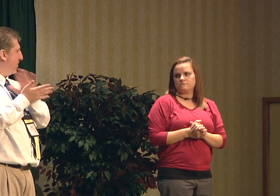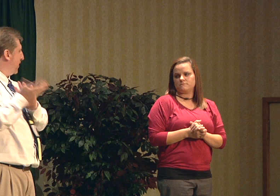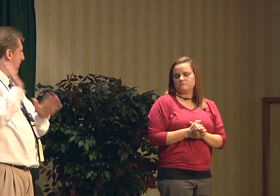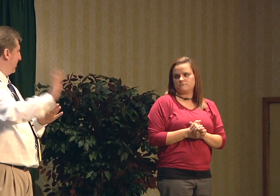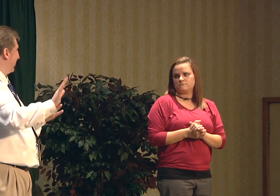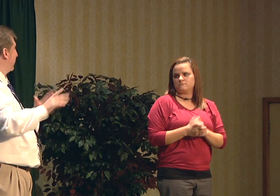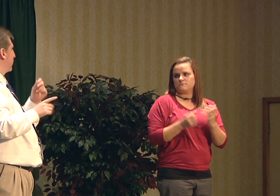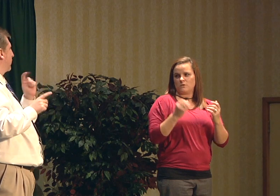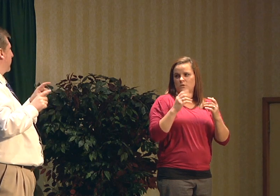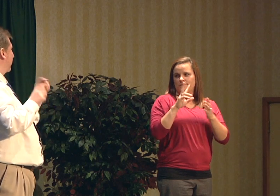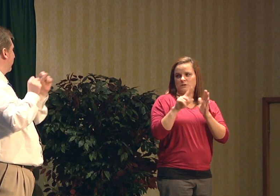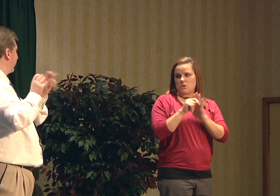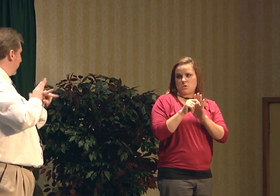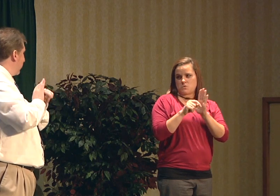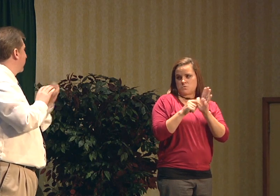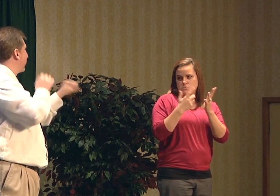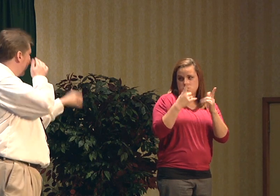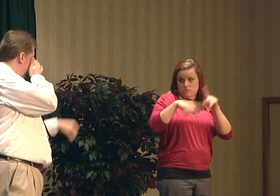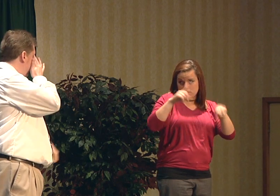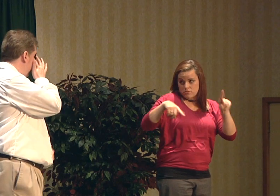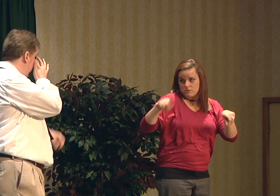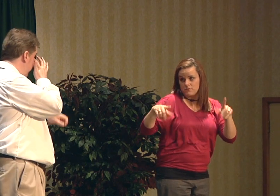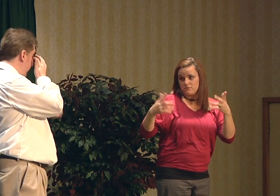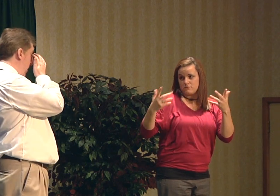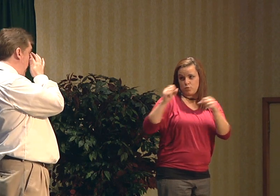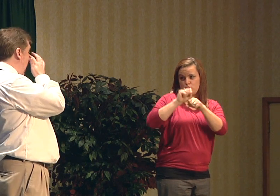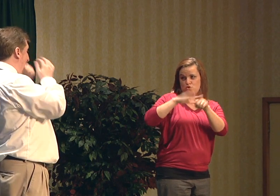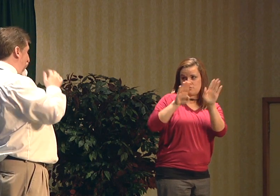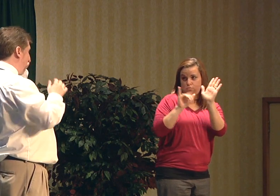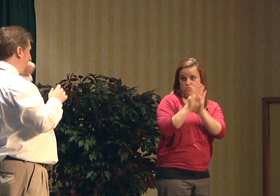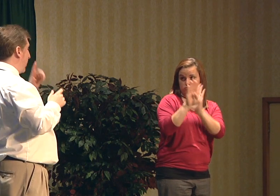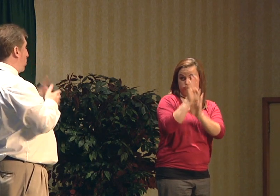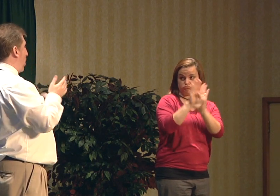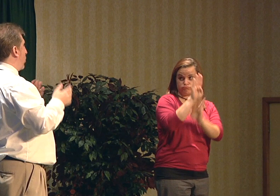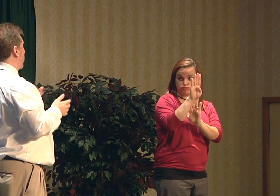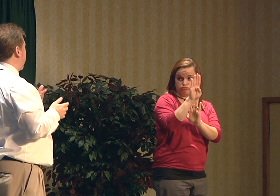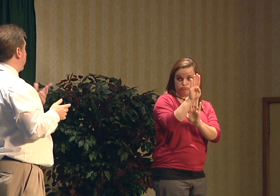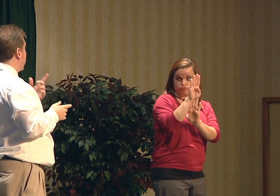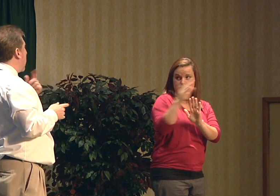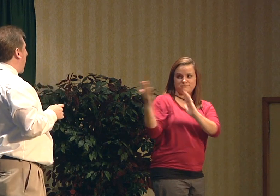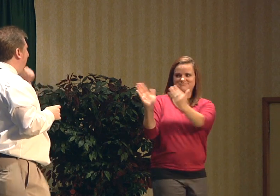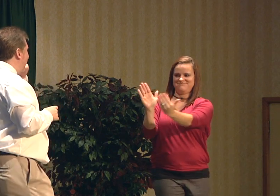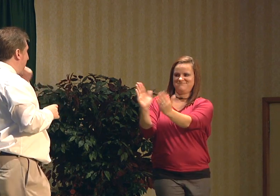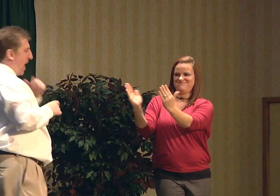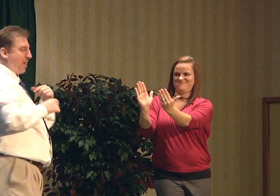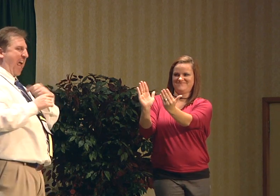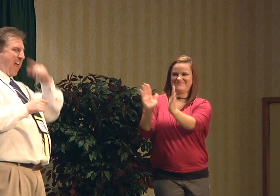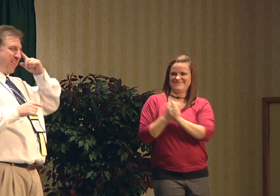we know that it's not enough to have it just written on paper, but that we need to have it signed as well. So you're making sure that the videos will